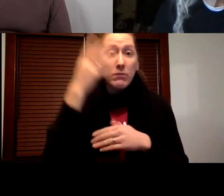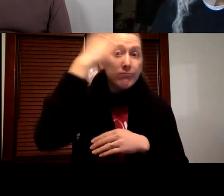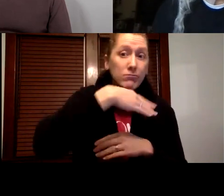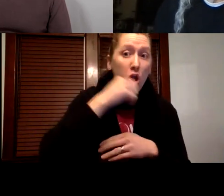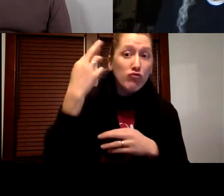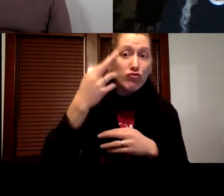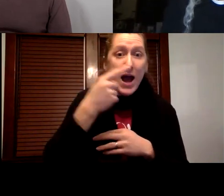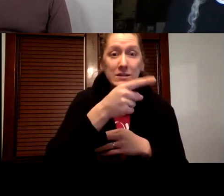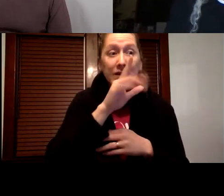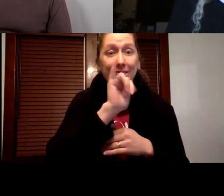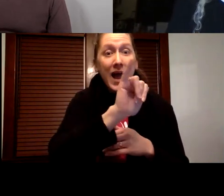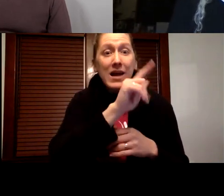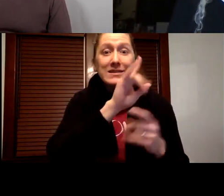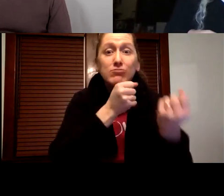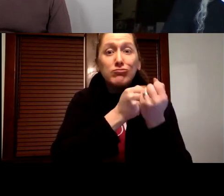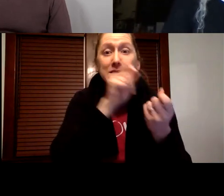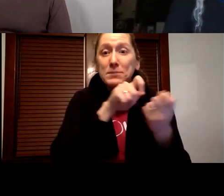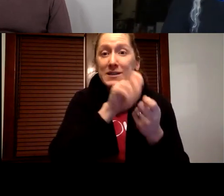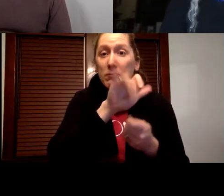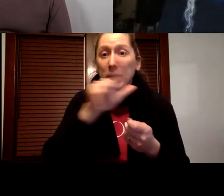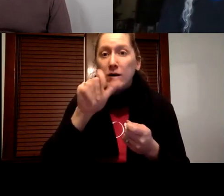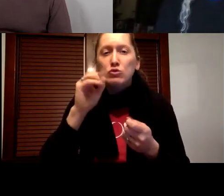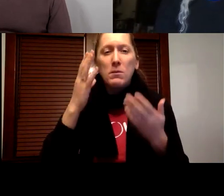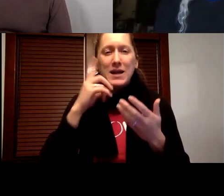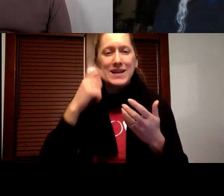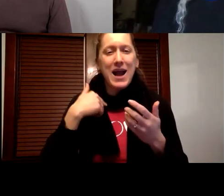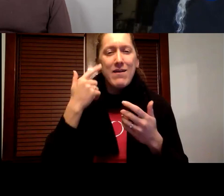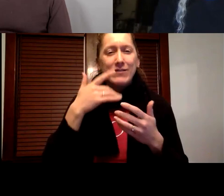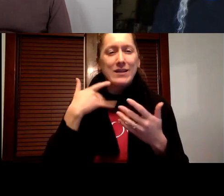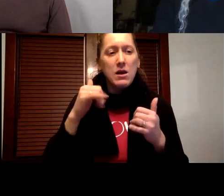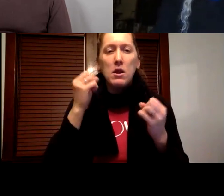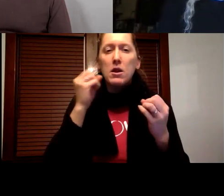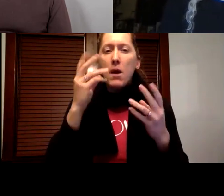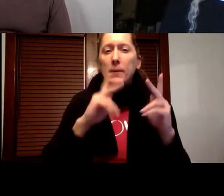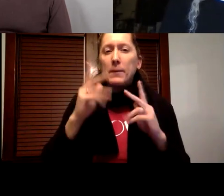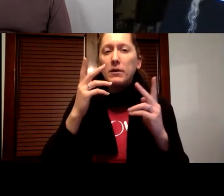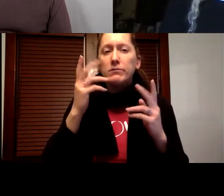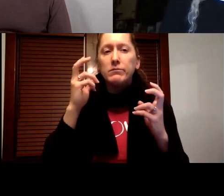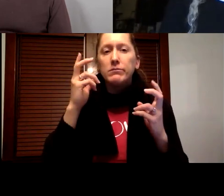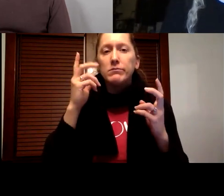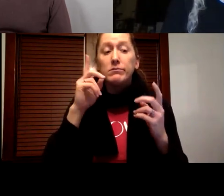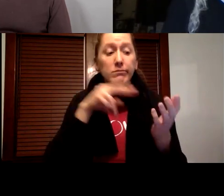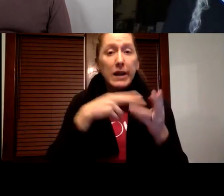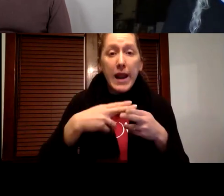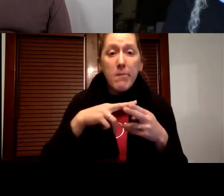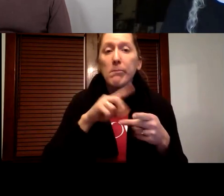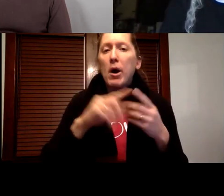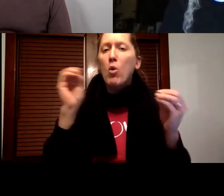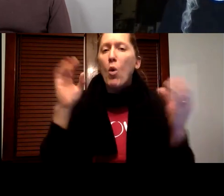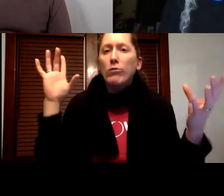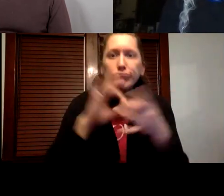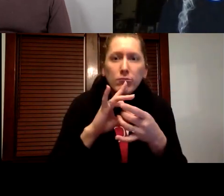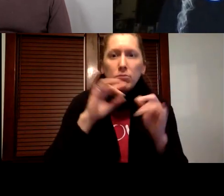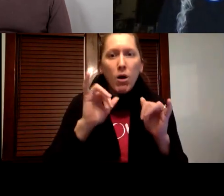each person, what's going on, maybe people have overlooked certain things or they haven't advocated for certain bills because they don't know about them.